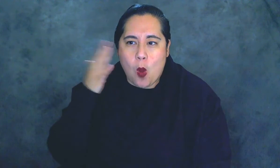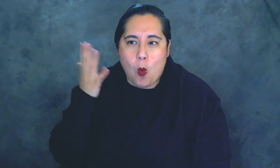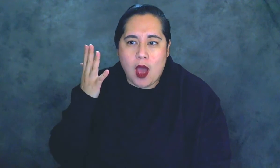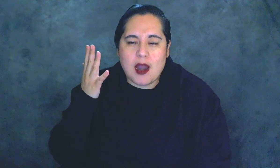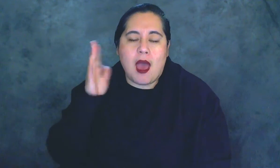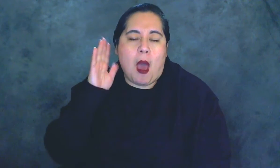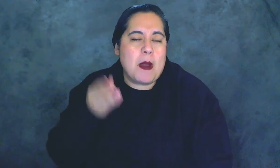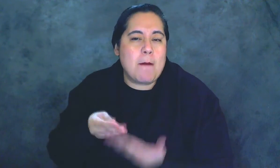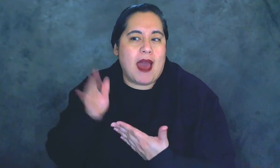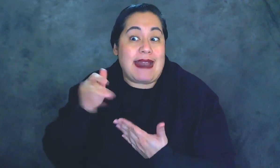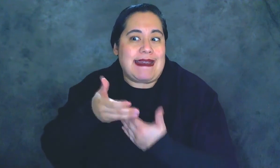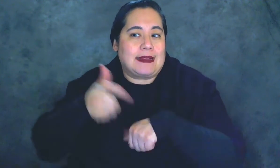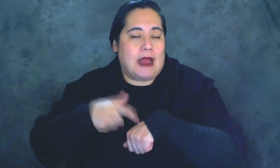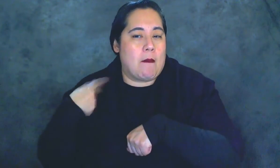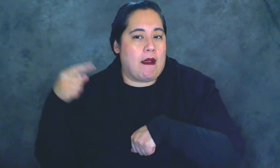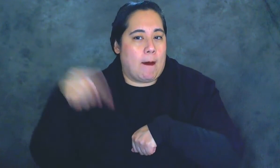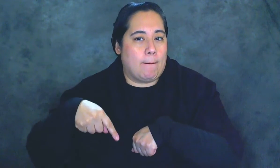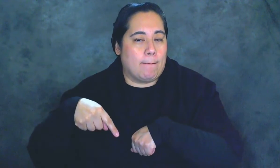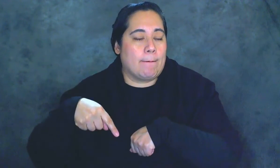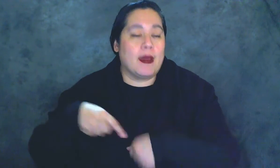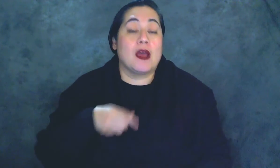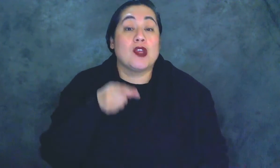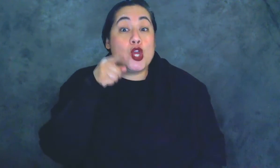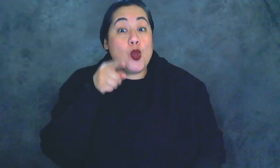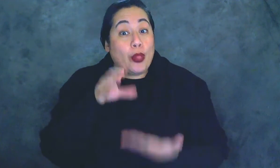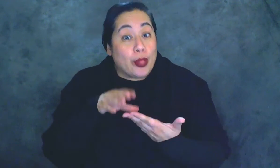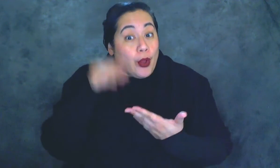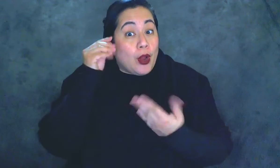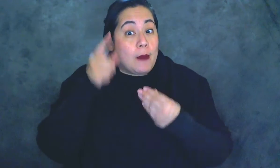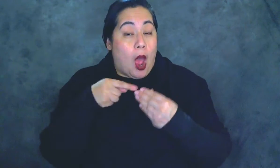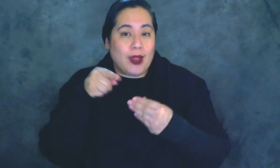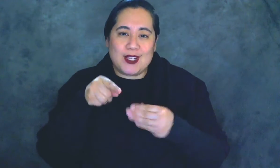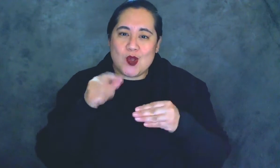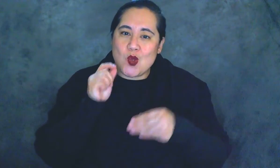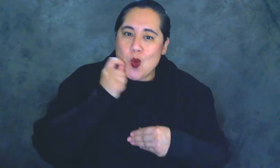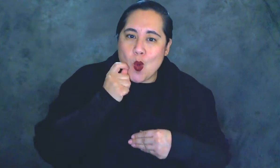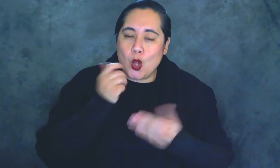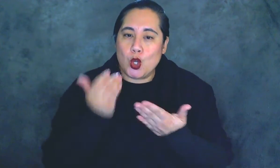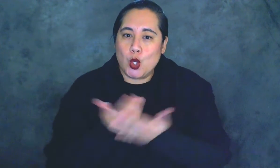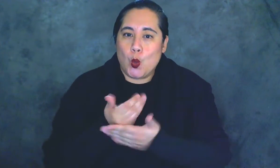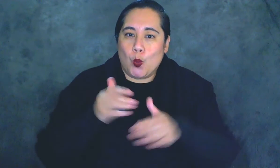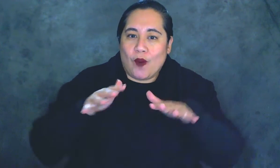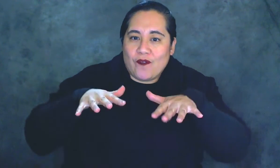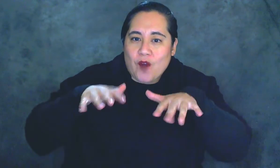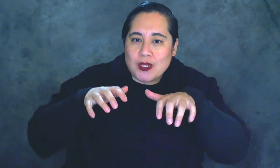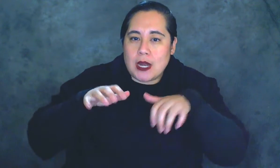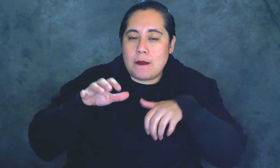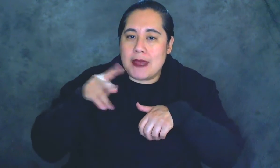buy that next time I come by. And so you learned about this cool new frozen pizza because you